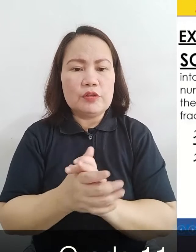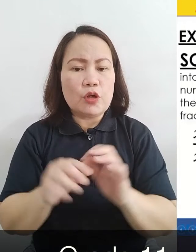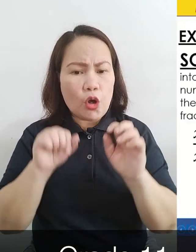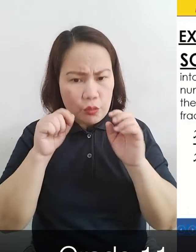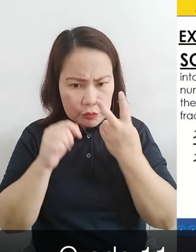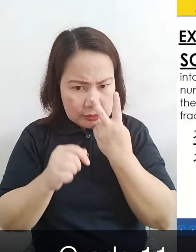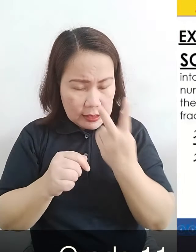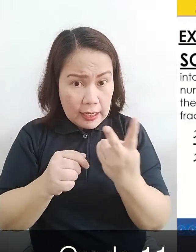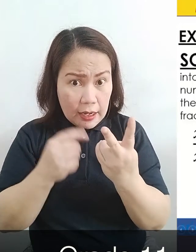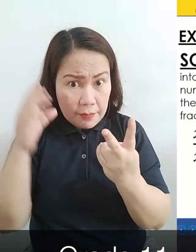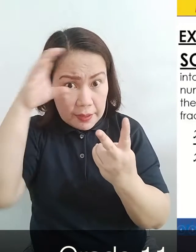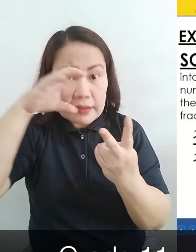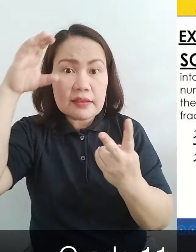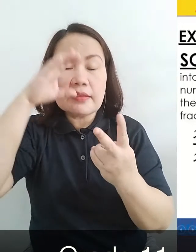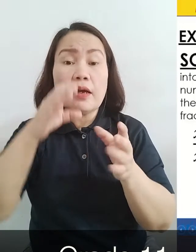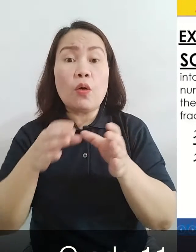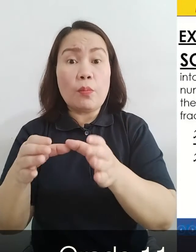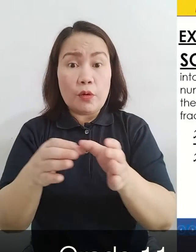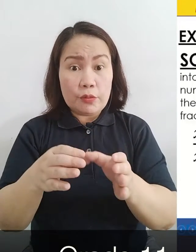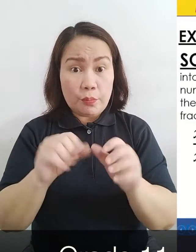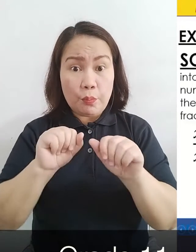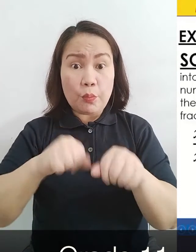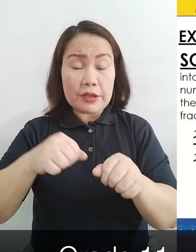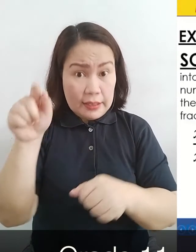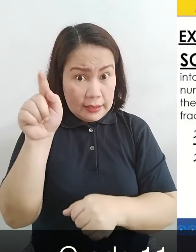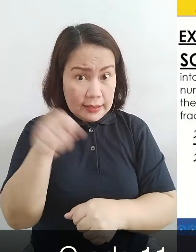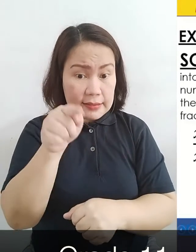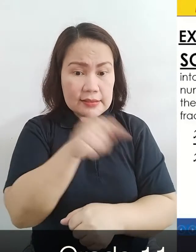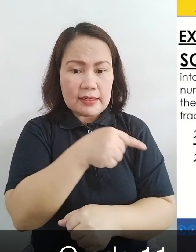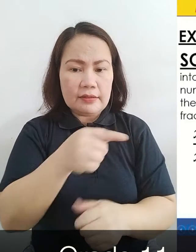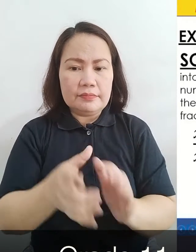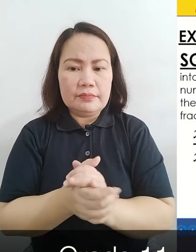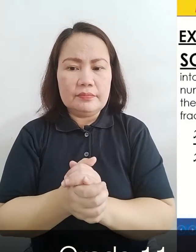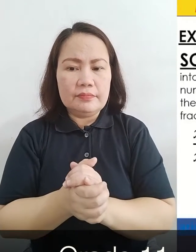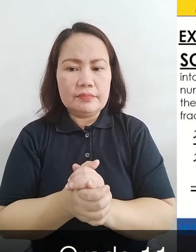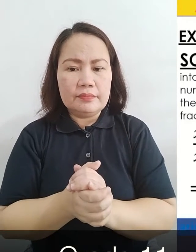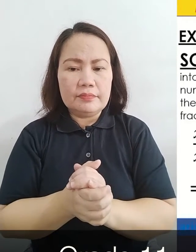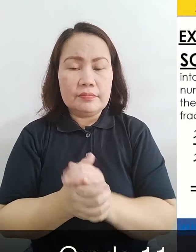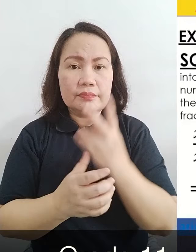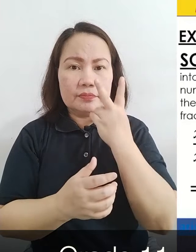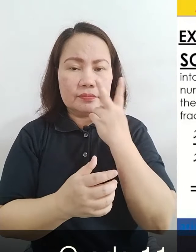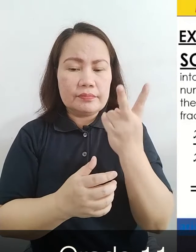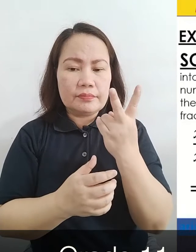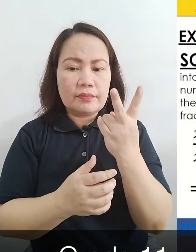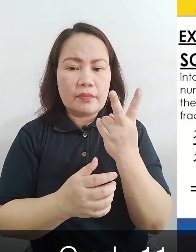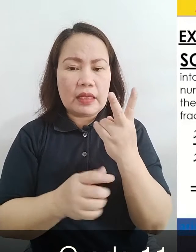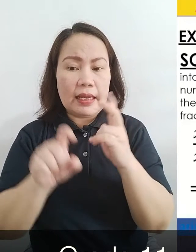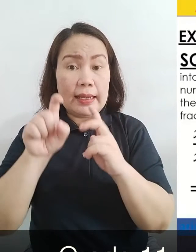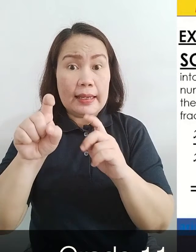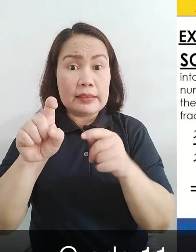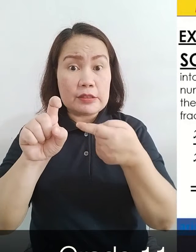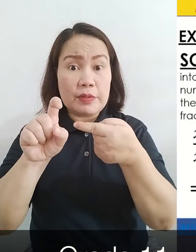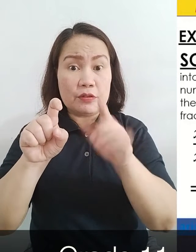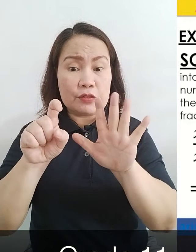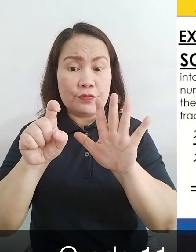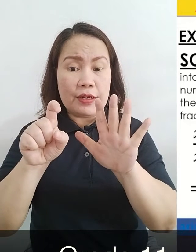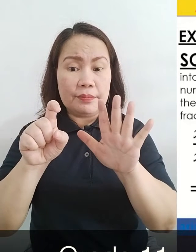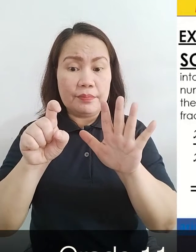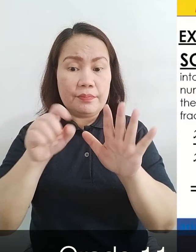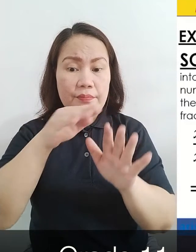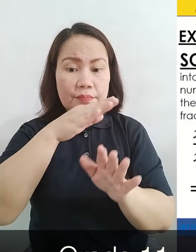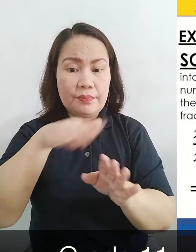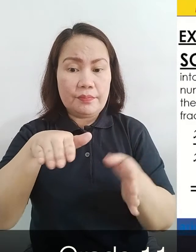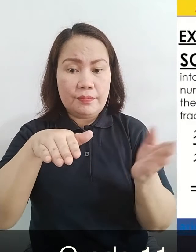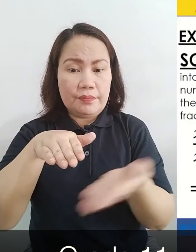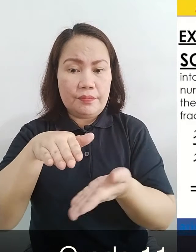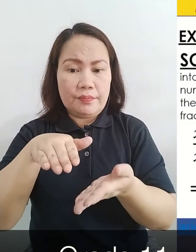na tayo mag-cancellation dyan. So, ano mga-cancel natin? So, mga-cancel natin yung x